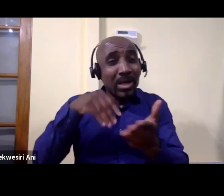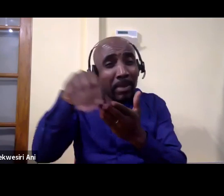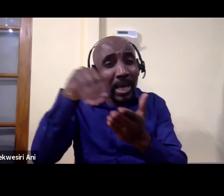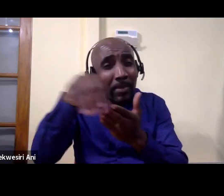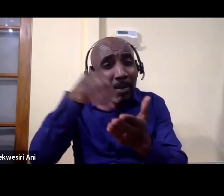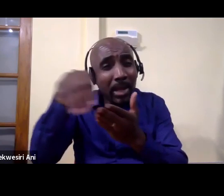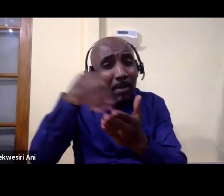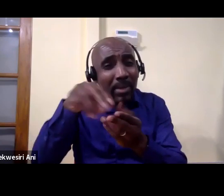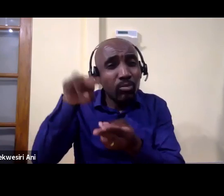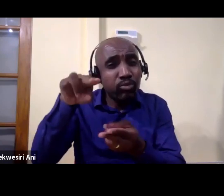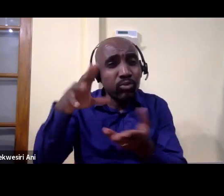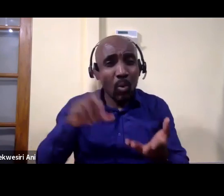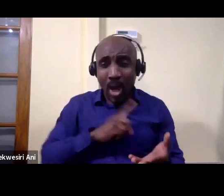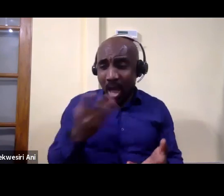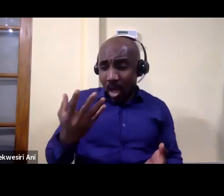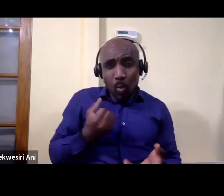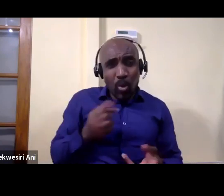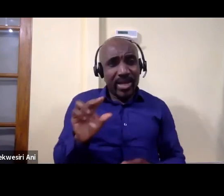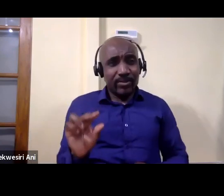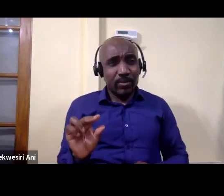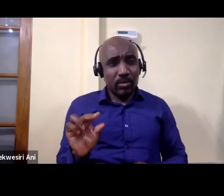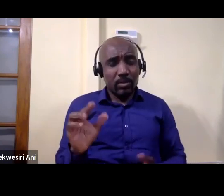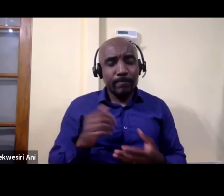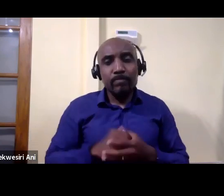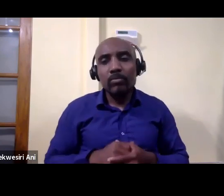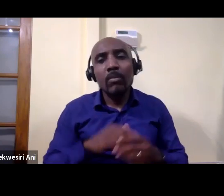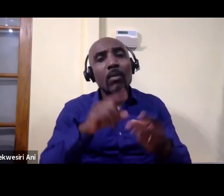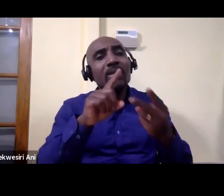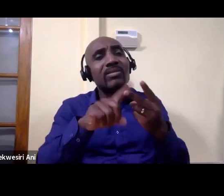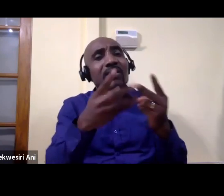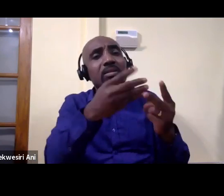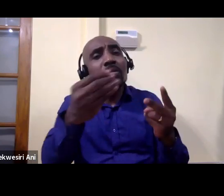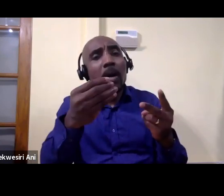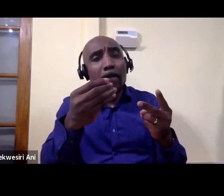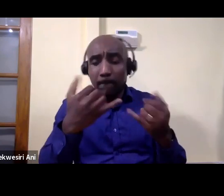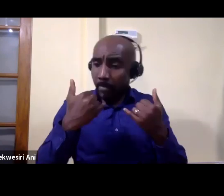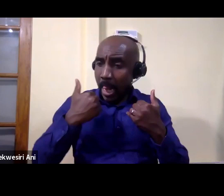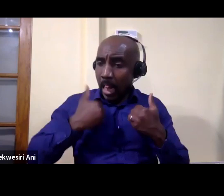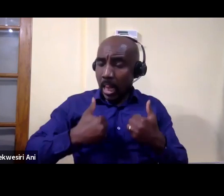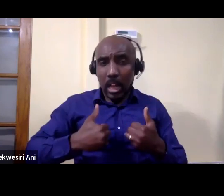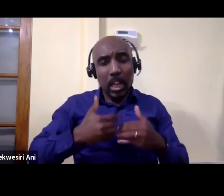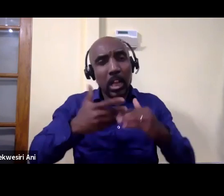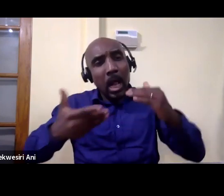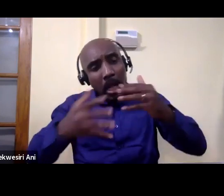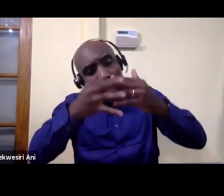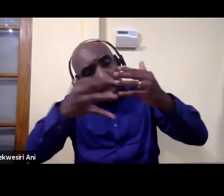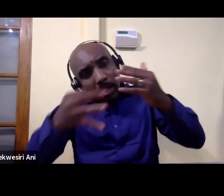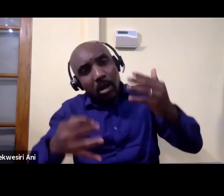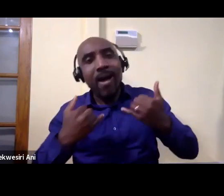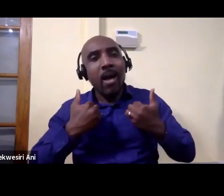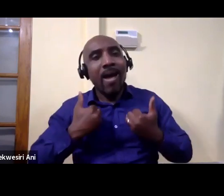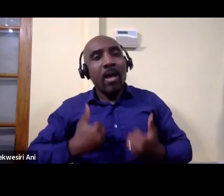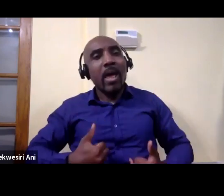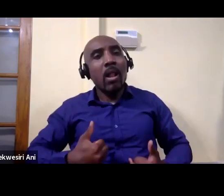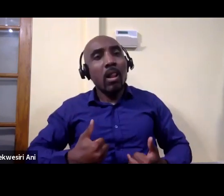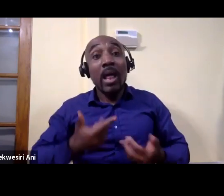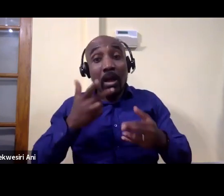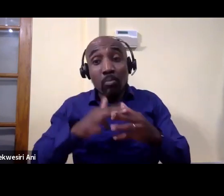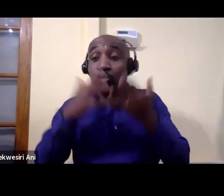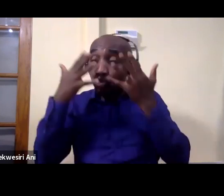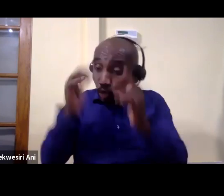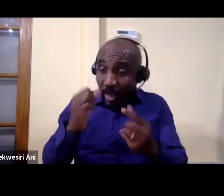fee. And also some people that have underlying health issue. So there need to be a proper check-in. If we are going back